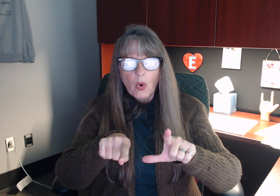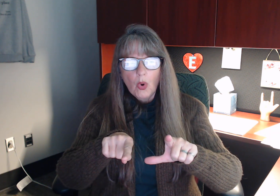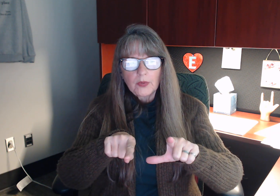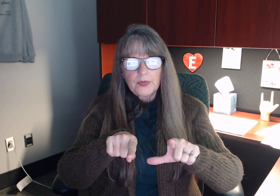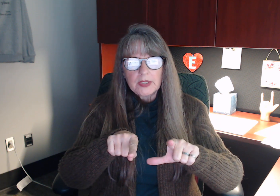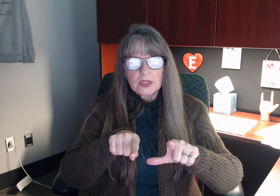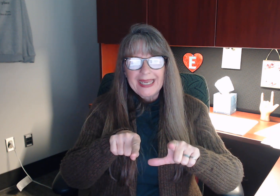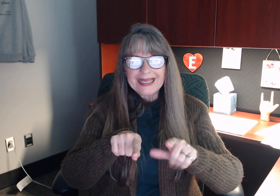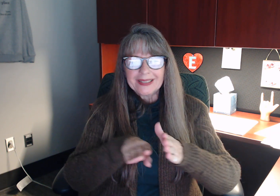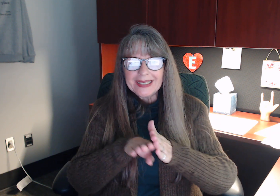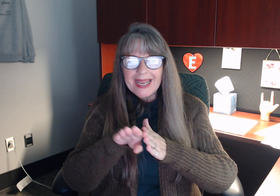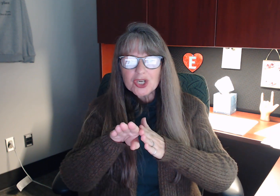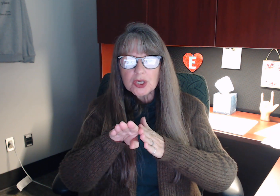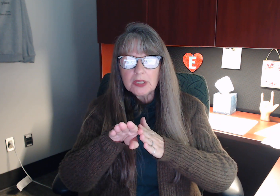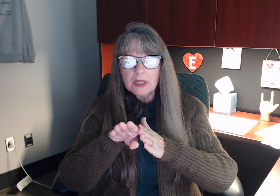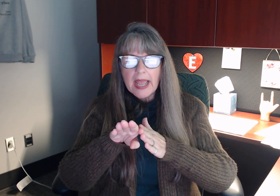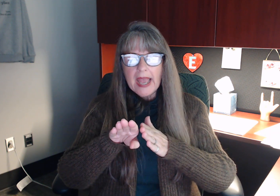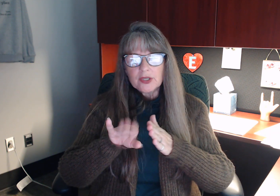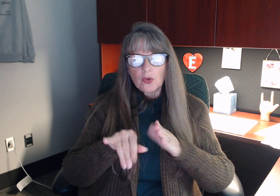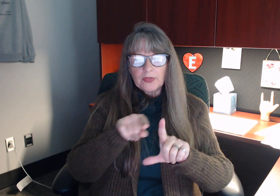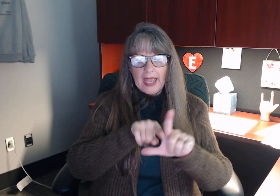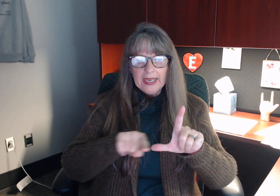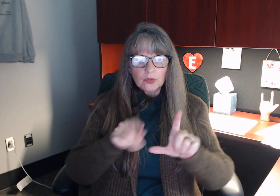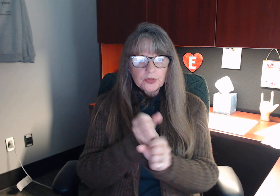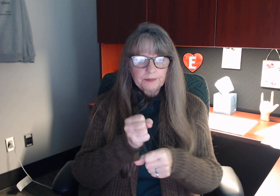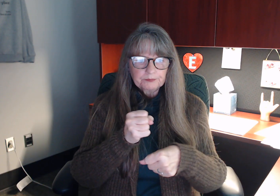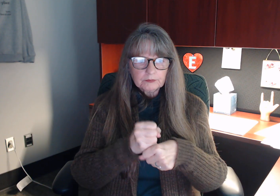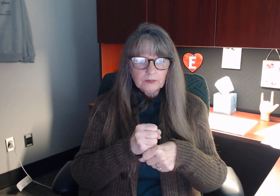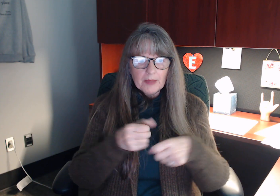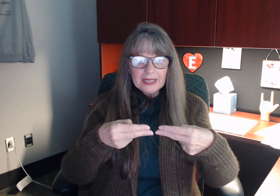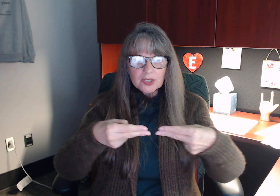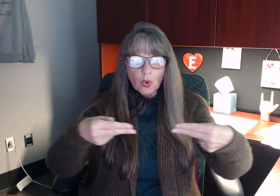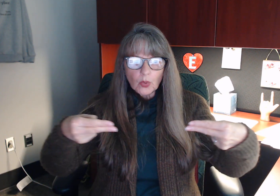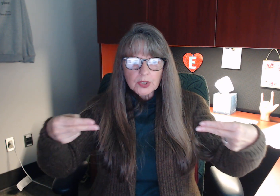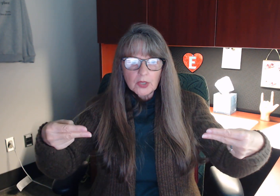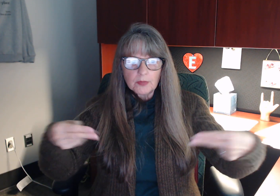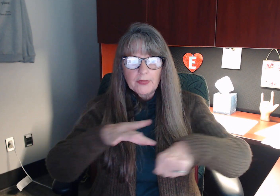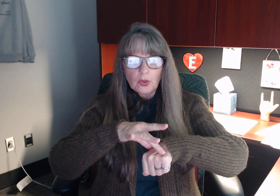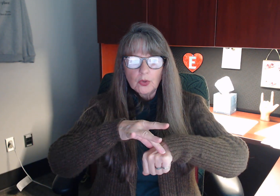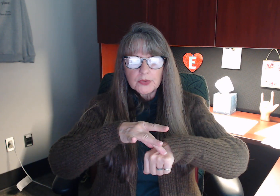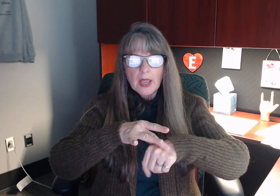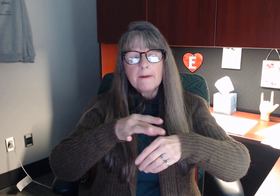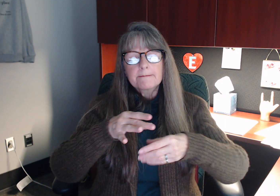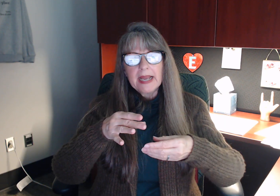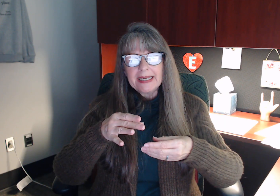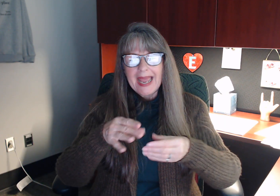or this inclination. And so the angles made this horizontal by the Earth's